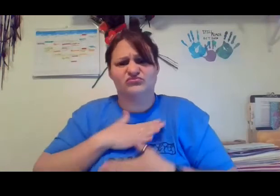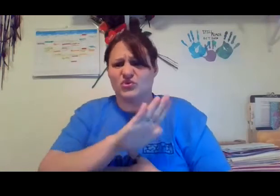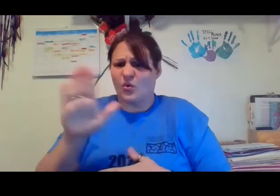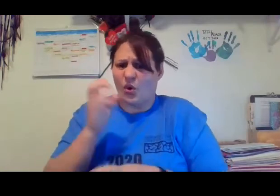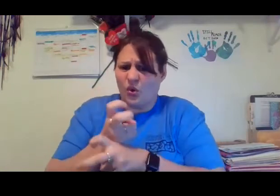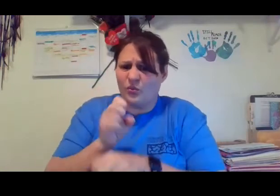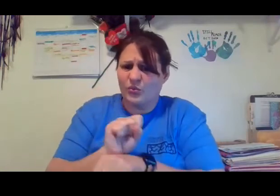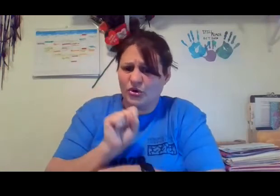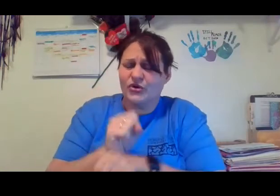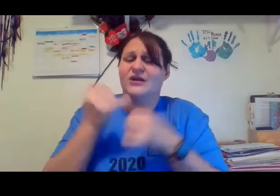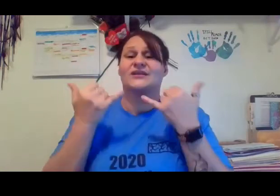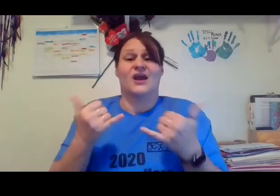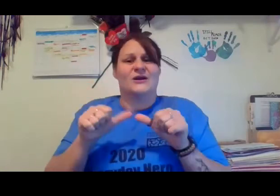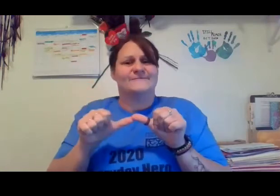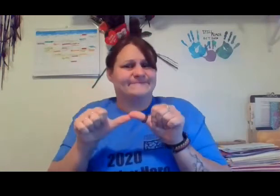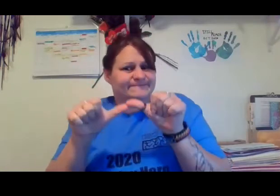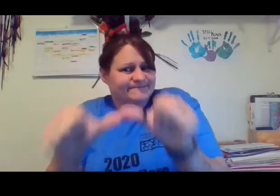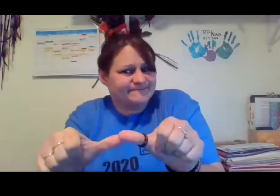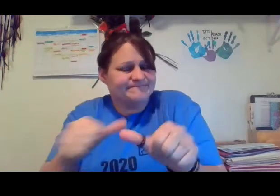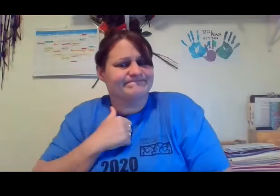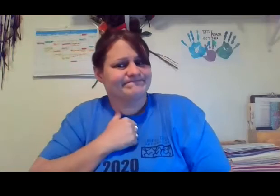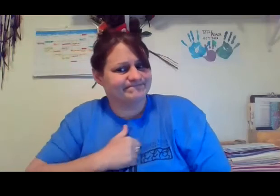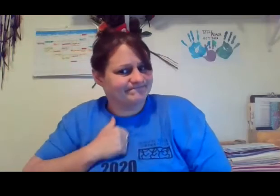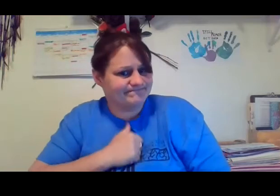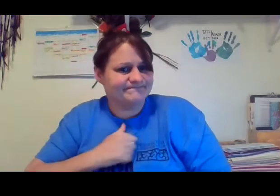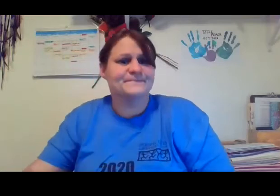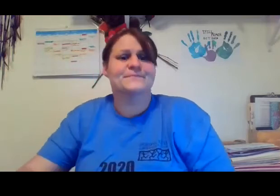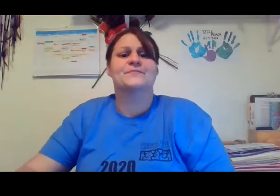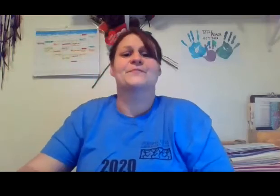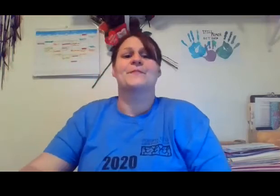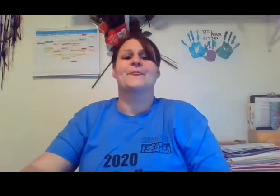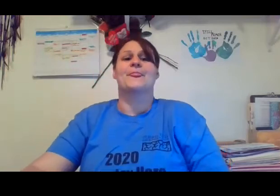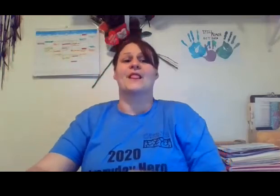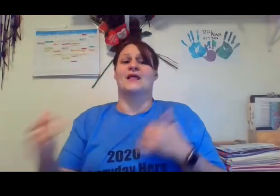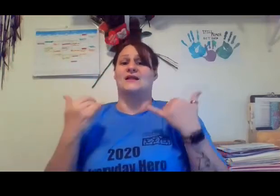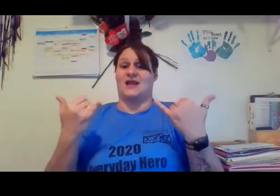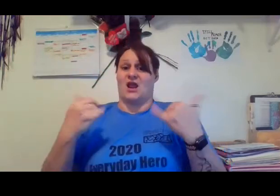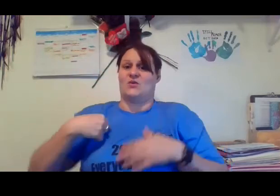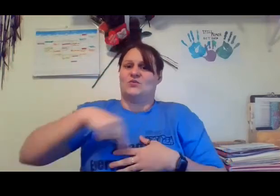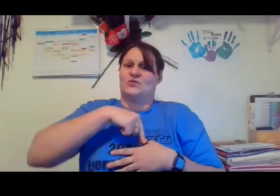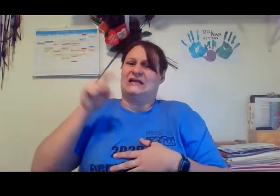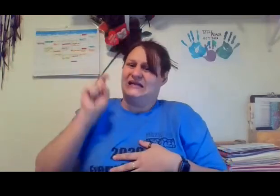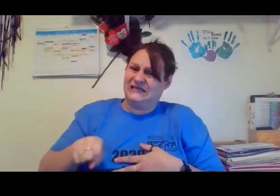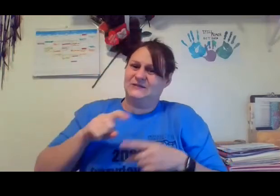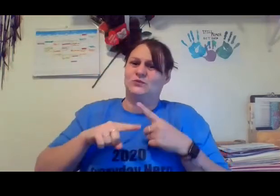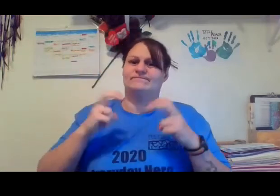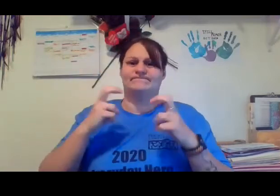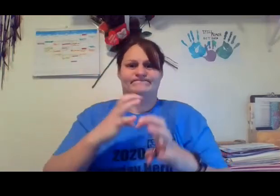homes are safe, and I'm really impressed with how much work you have done. Please keep up this work a little bit